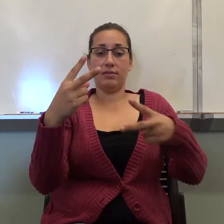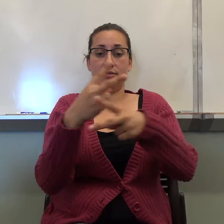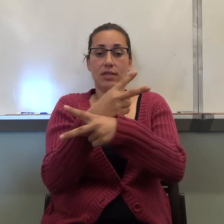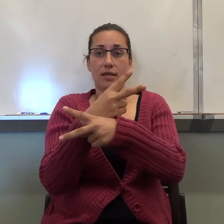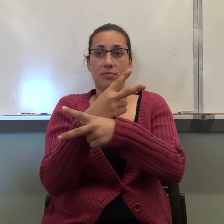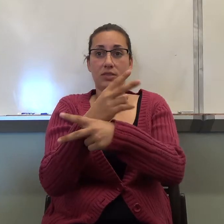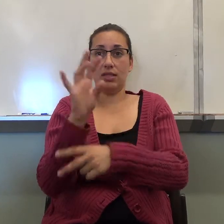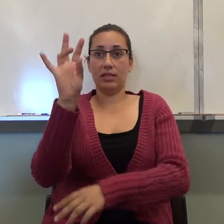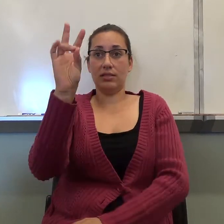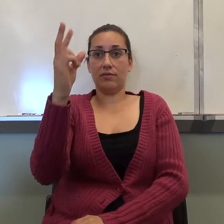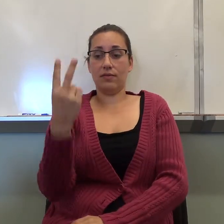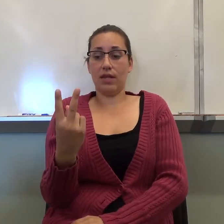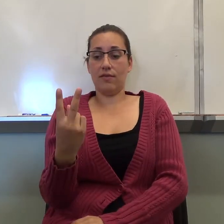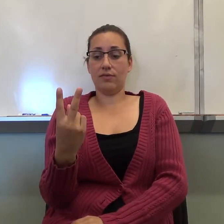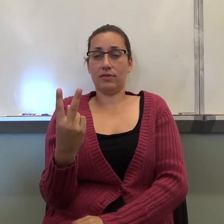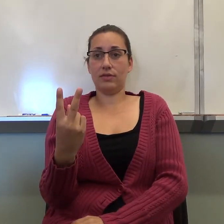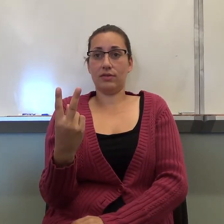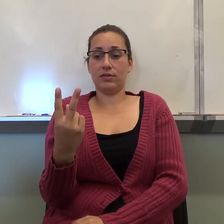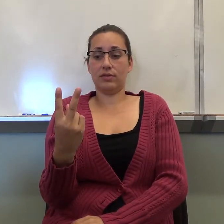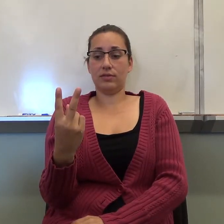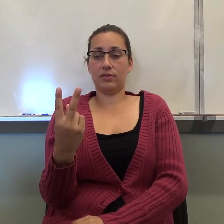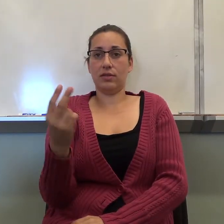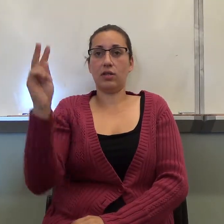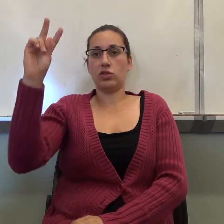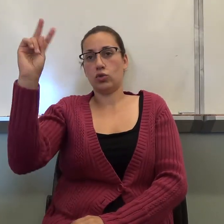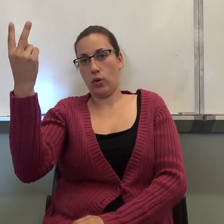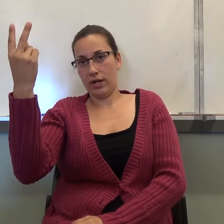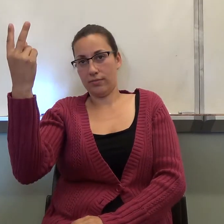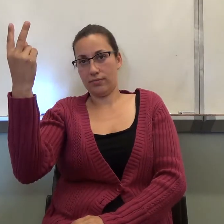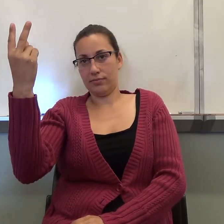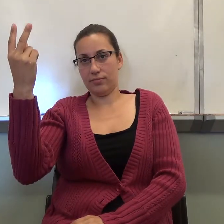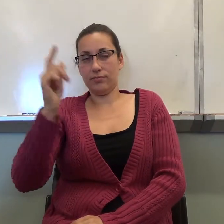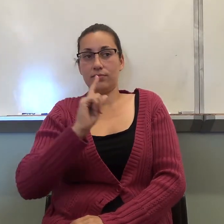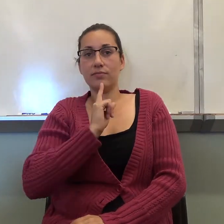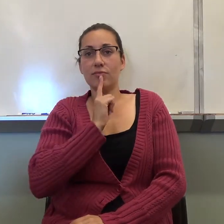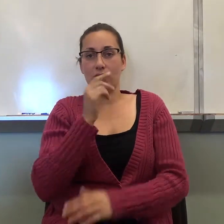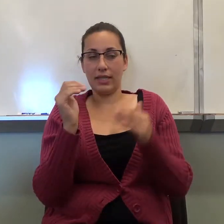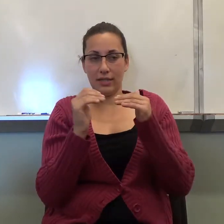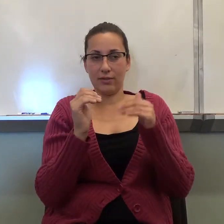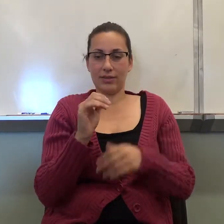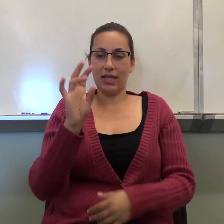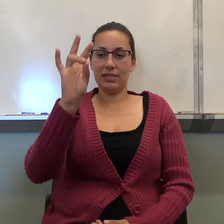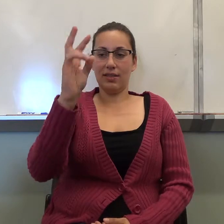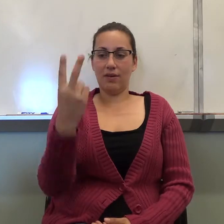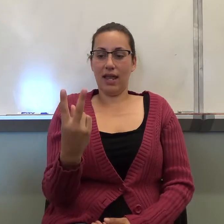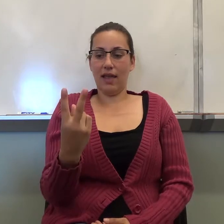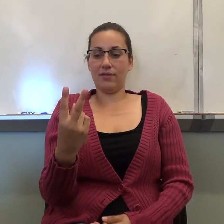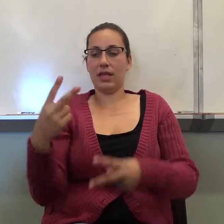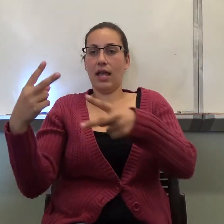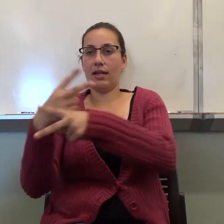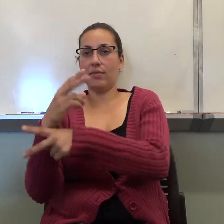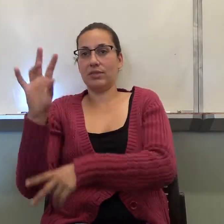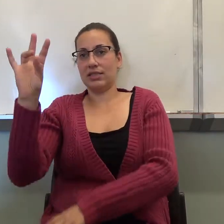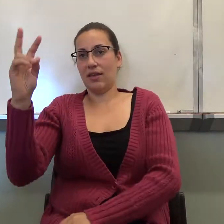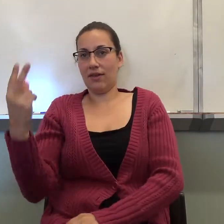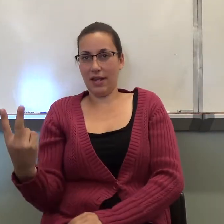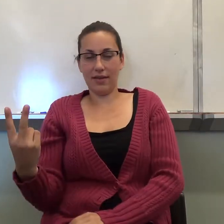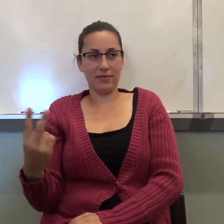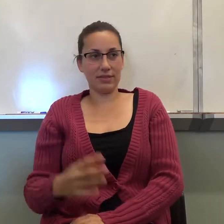7/2 times 7/2. This is what squaring 7/2 is. It means multiply it by itself. Okay,